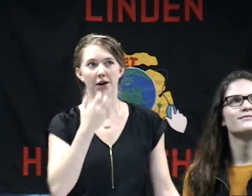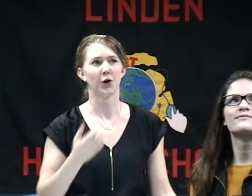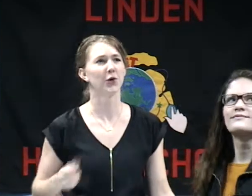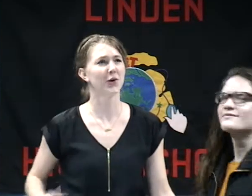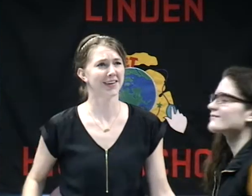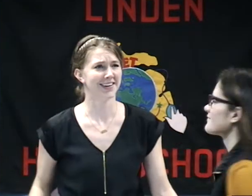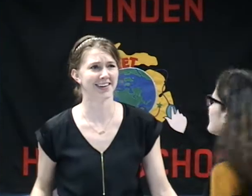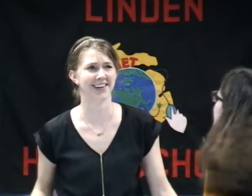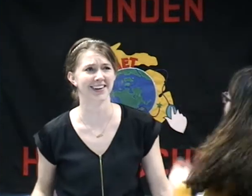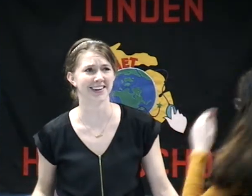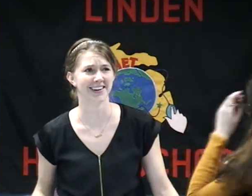Who?